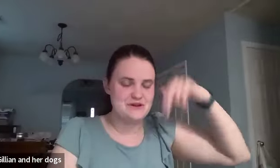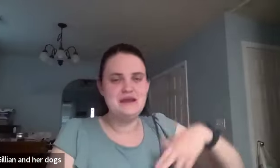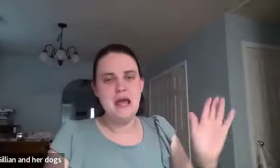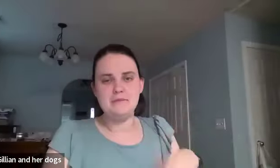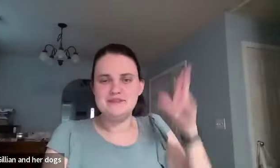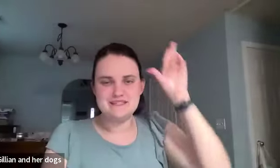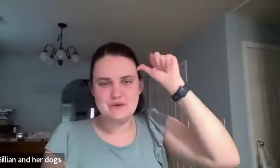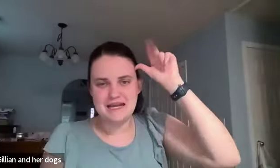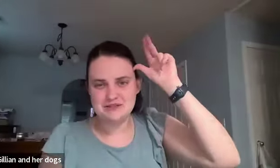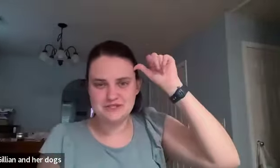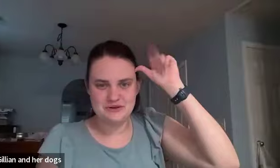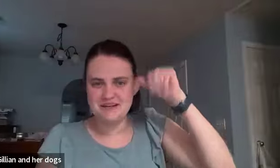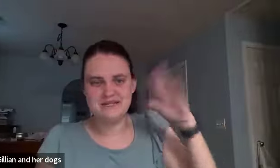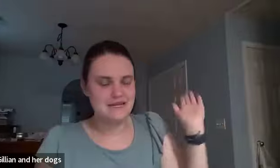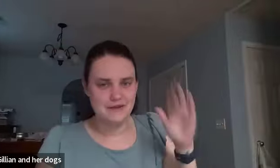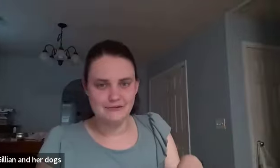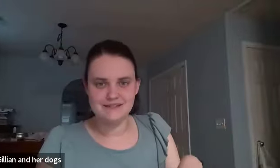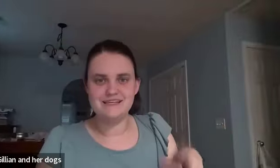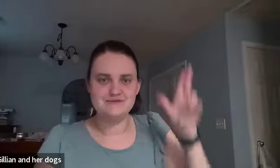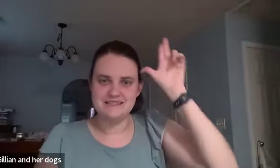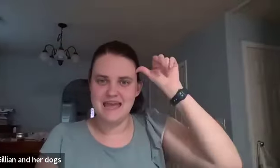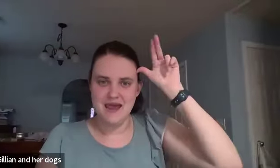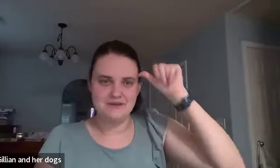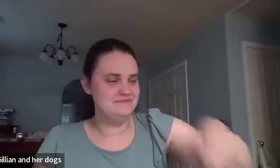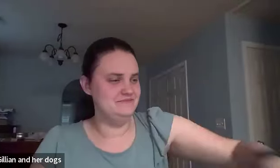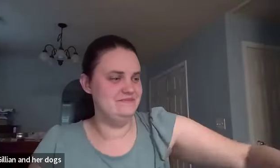one, but this is what I do majority of my time anyways. That's why it's a habit.